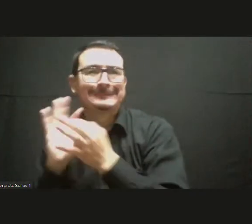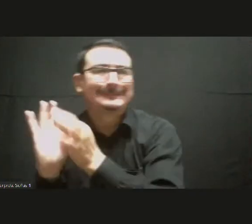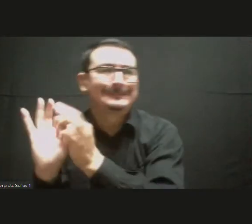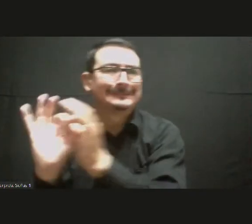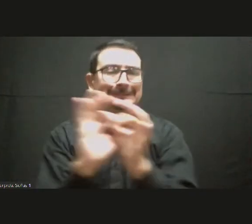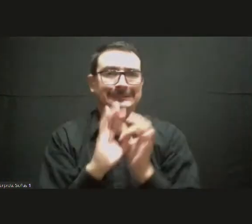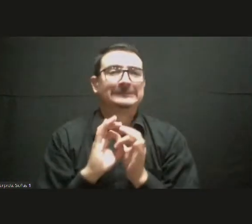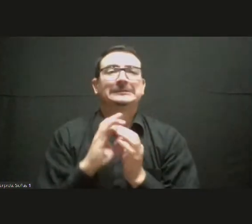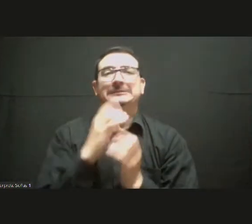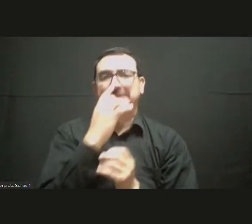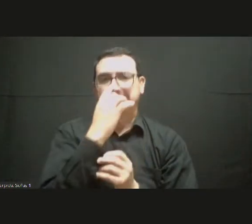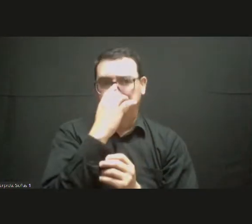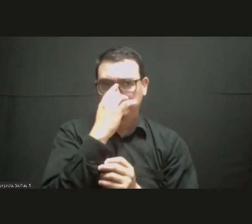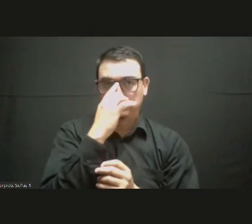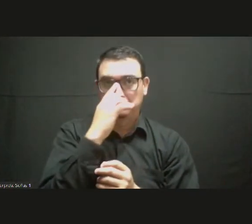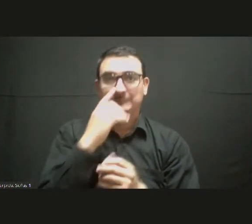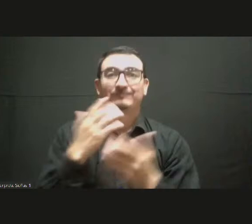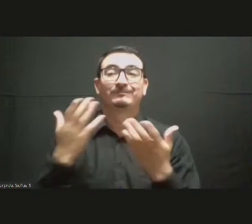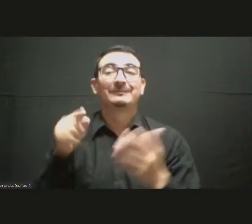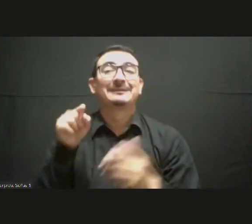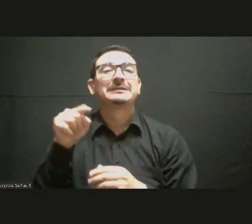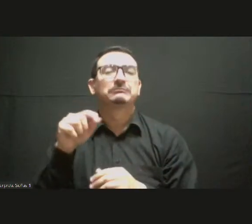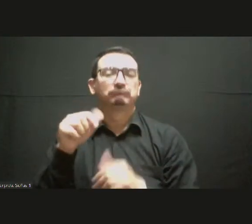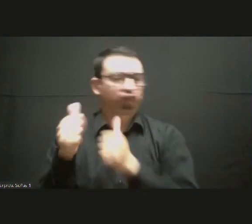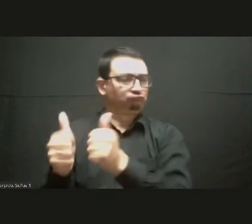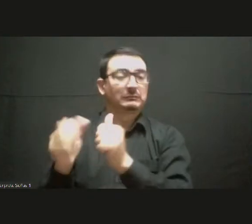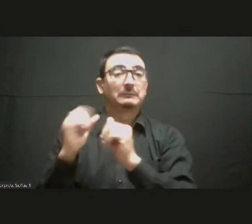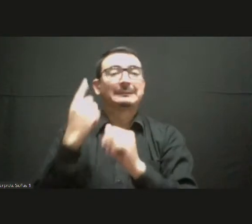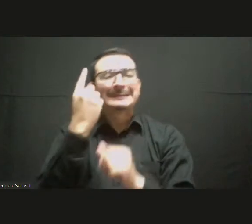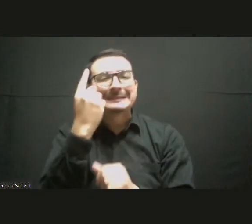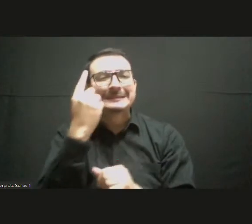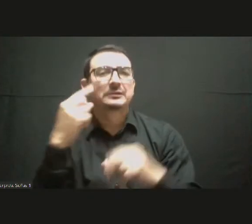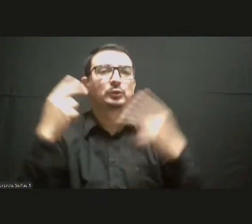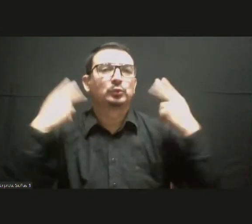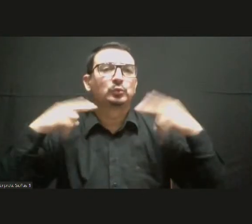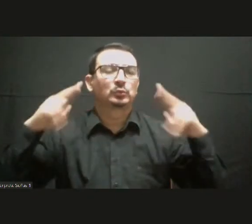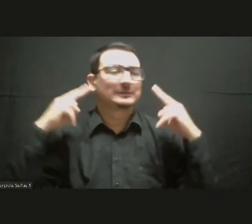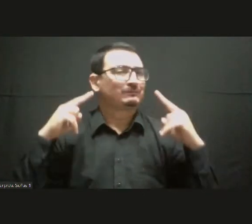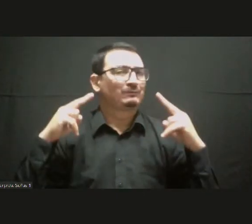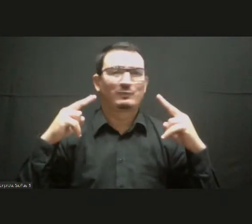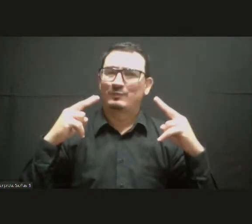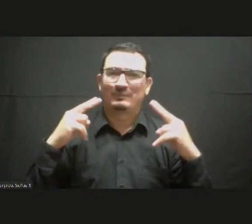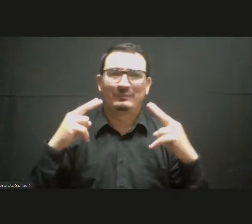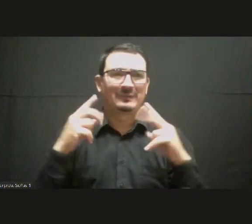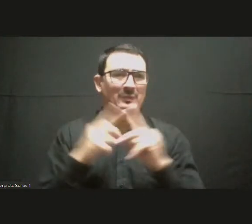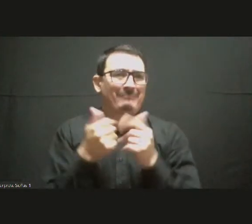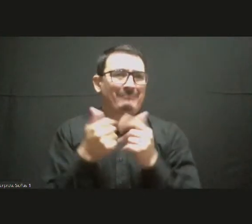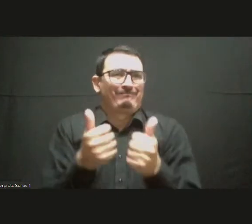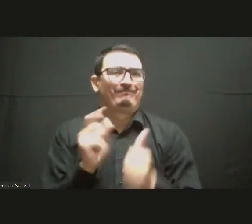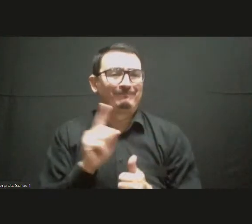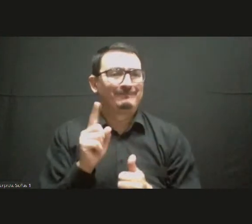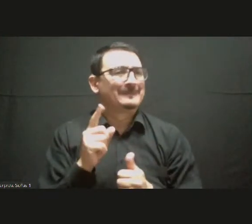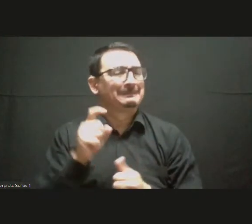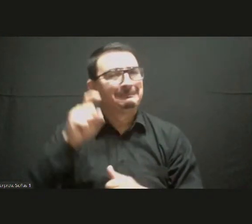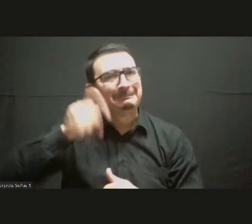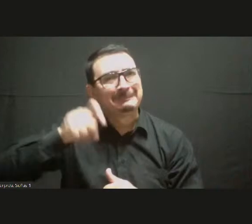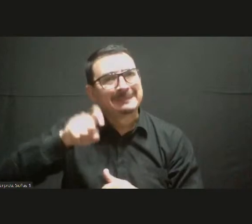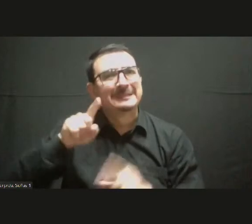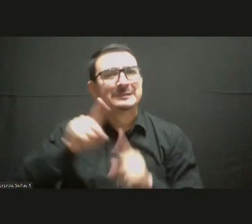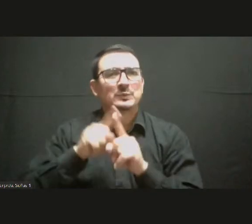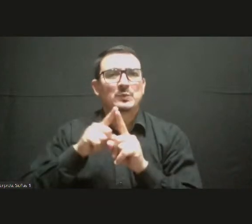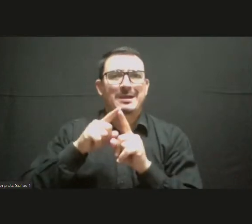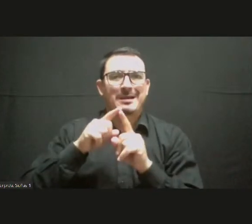frameworks, generating new streams of revenue and increasing efficiency of public support. It will also rely on supporting private